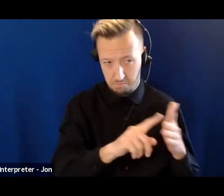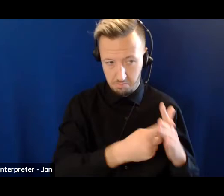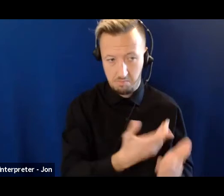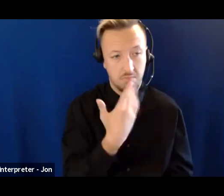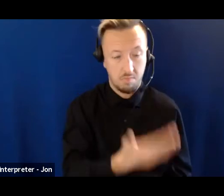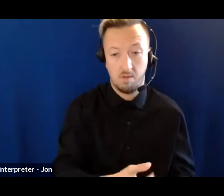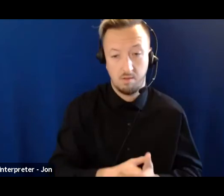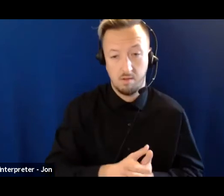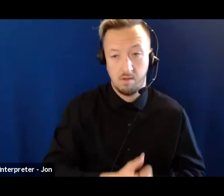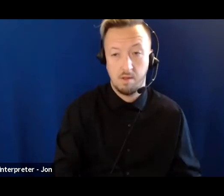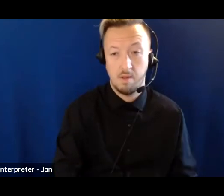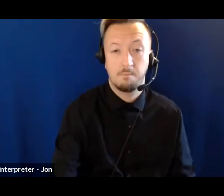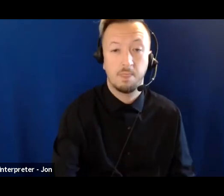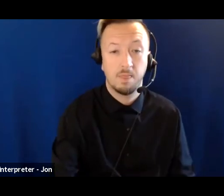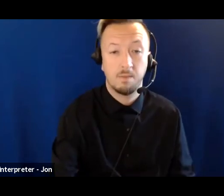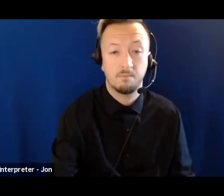Right.